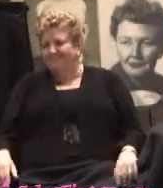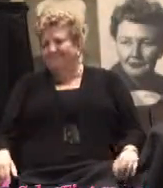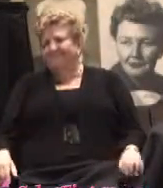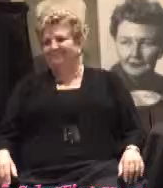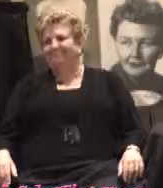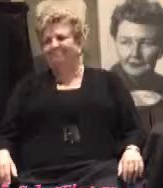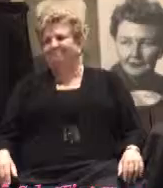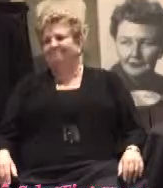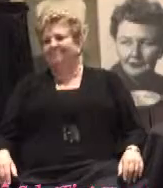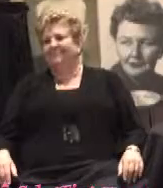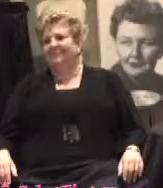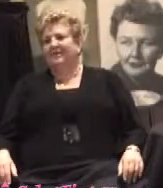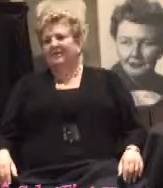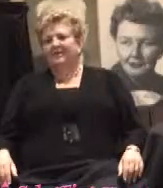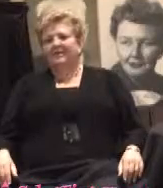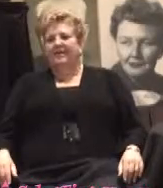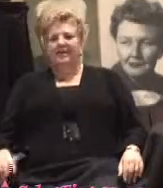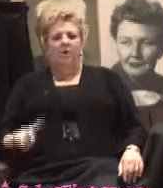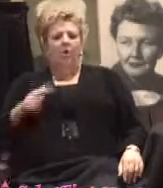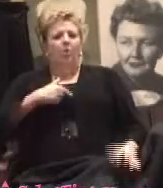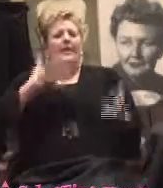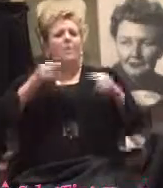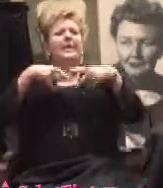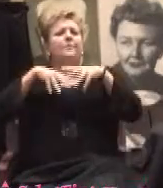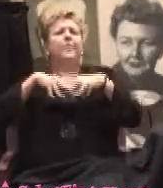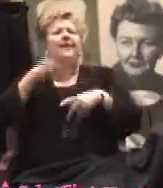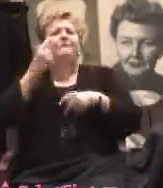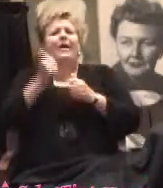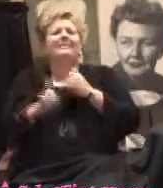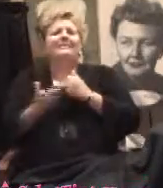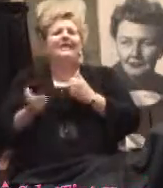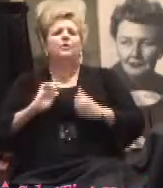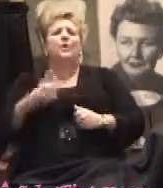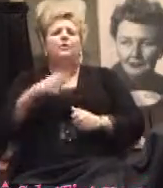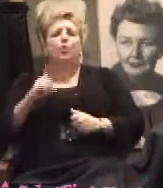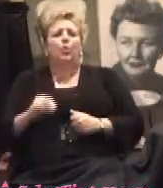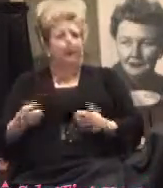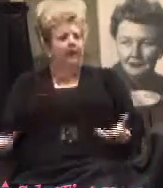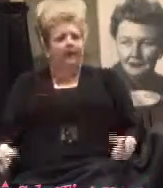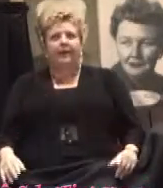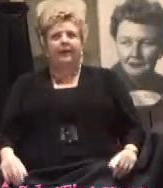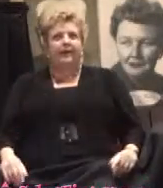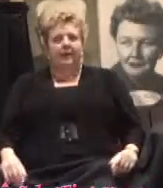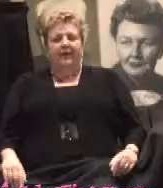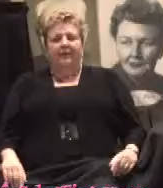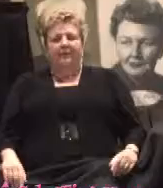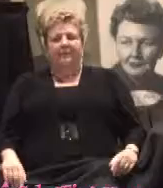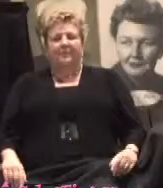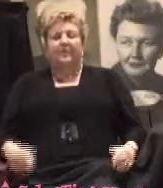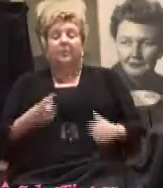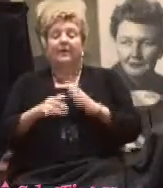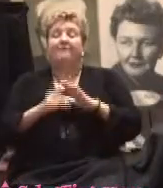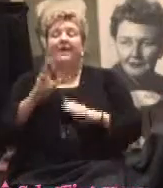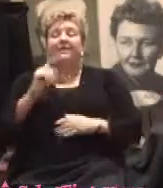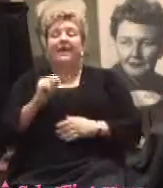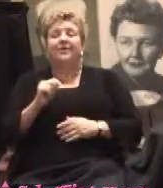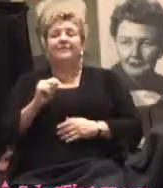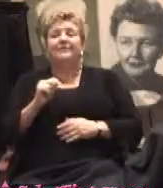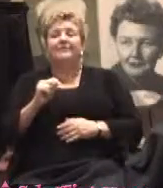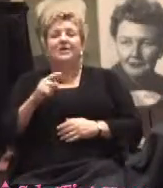Because we want to parade for doing what everybody does, right? And you know what I found out is after a little while, you not knowing that I was